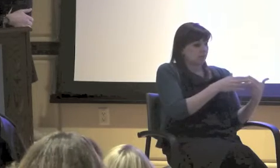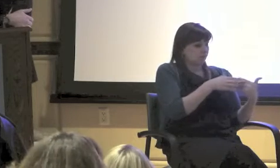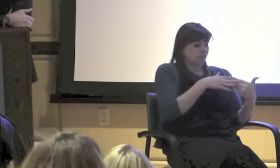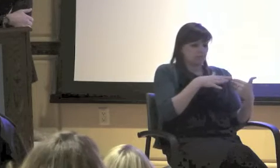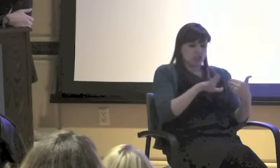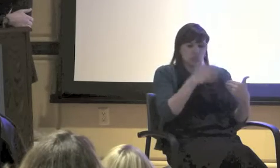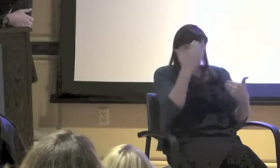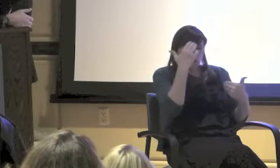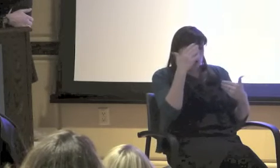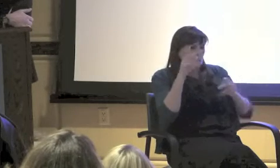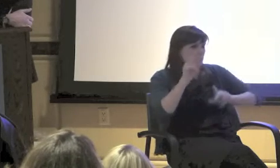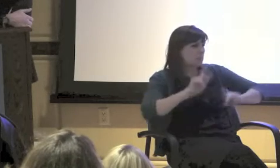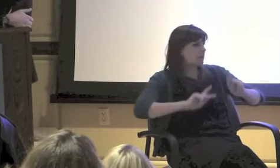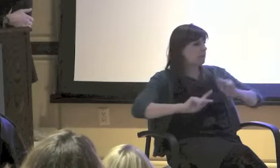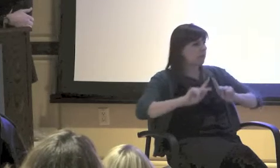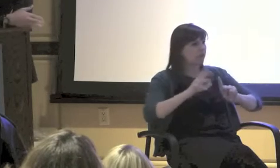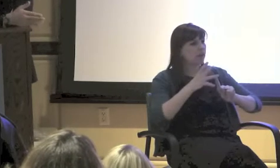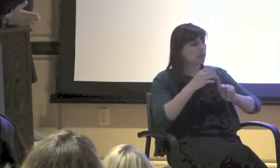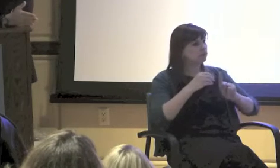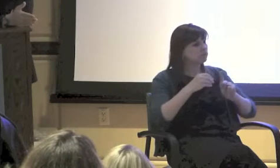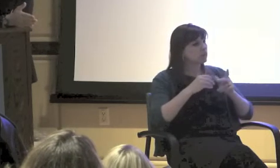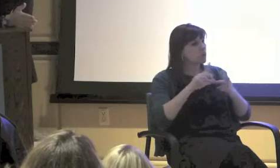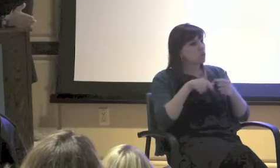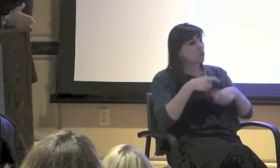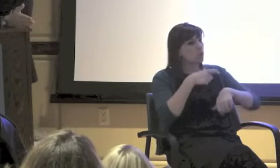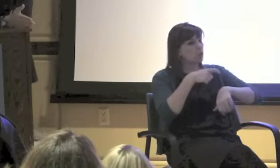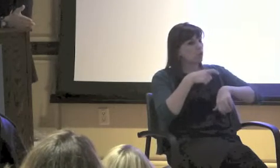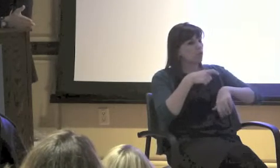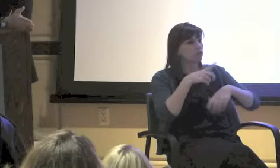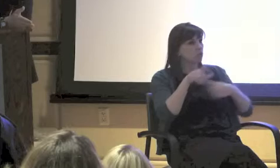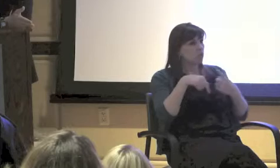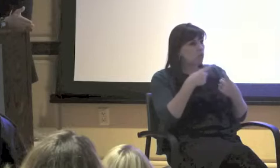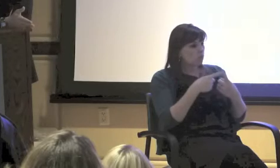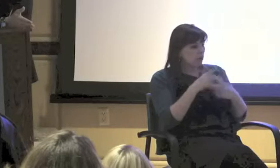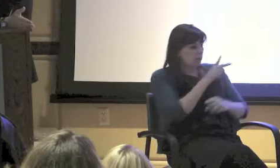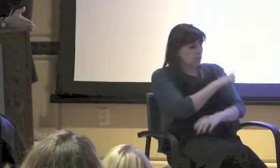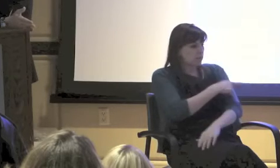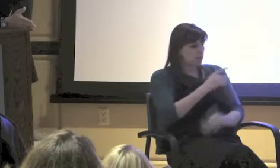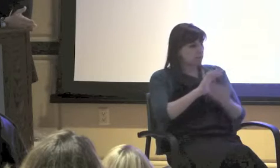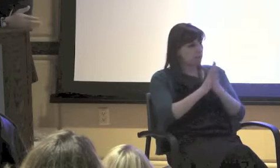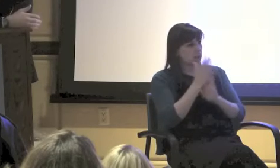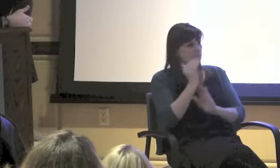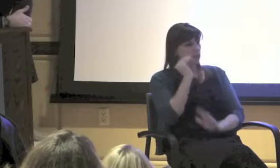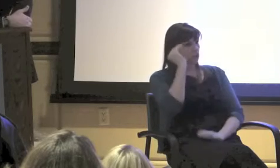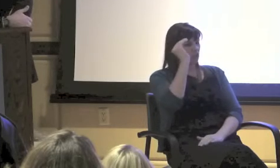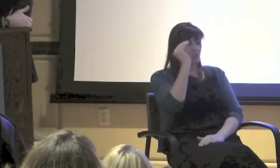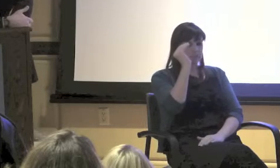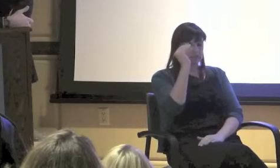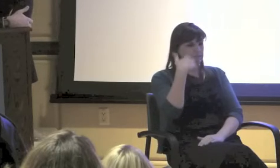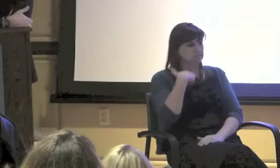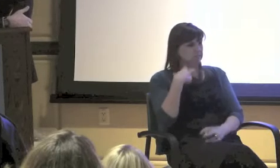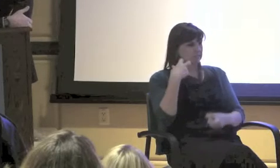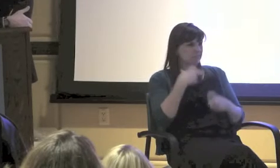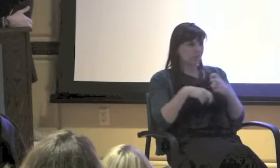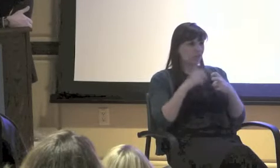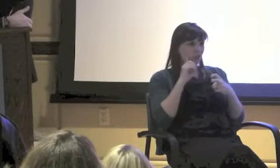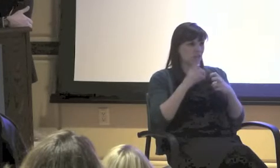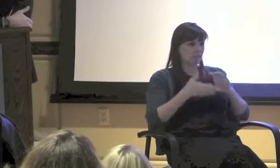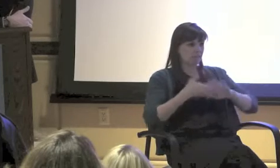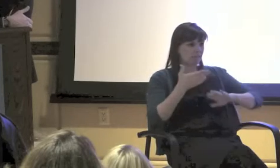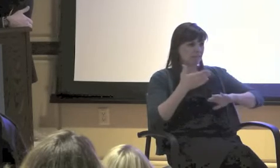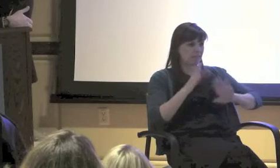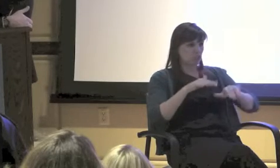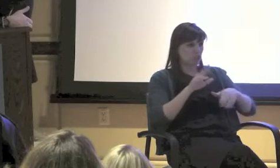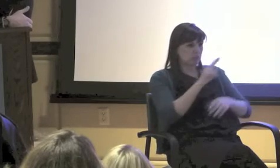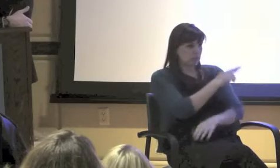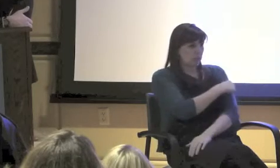and get to know people. And so once patients reach adulthood, it can be very difficult to leave. If you look